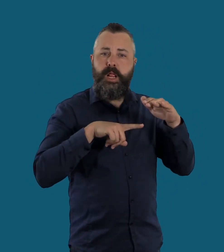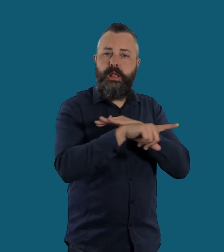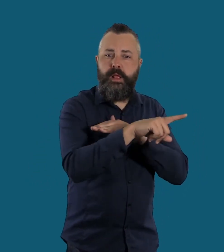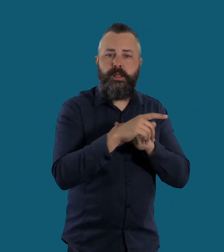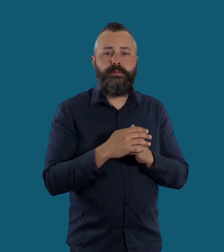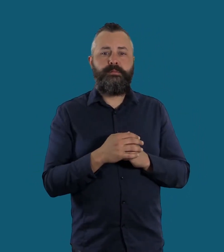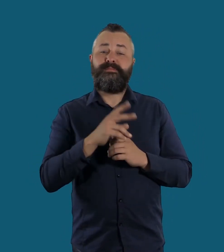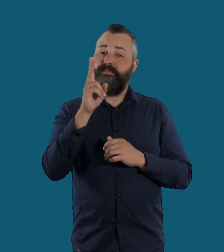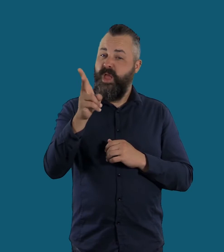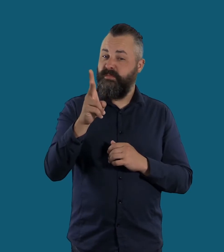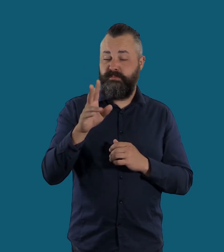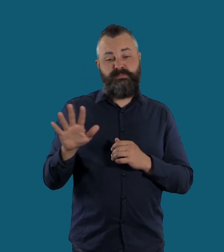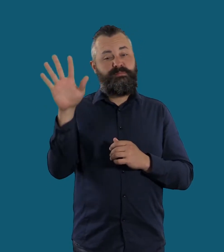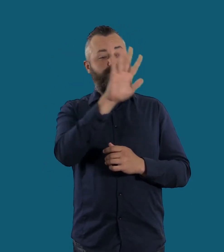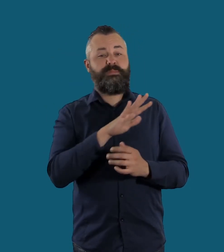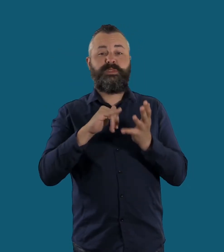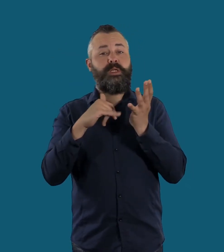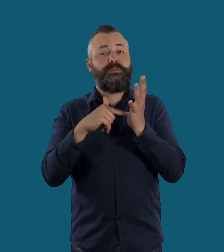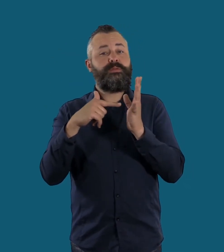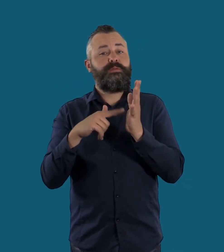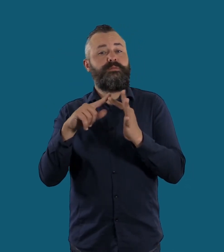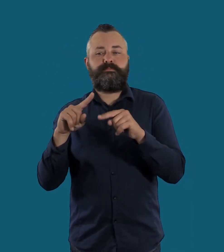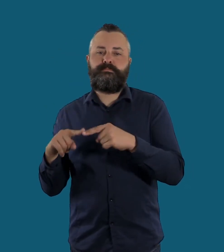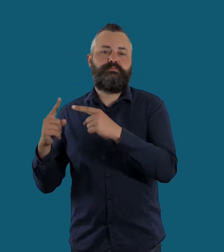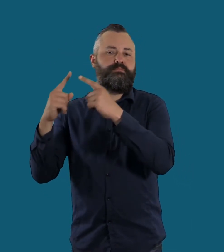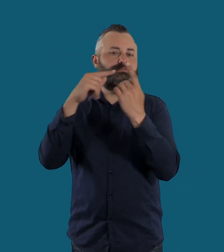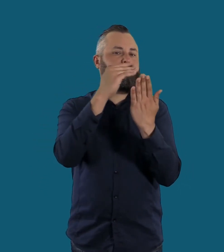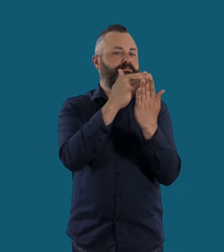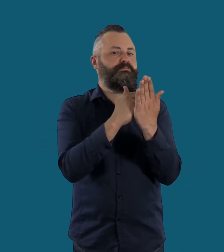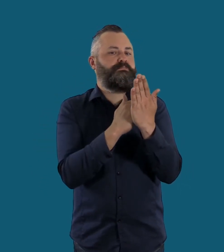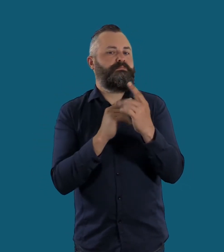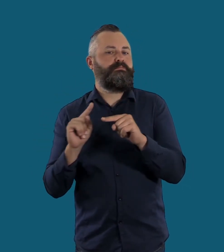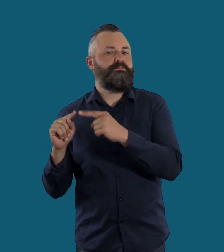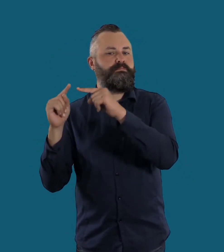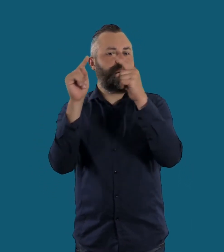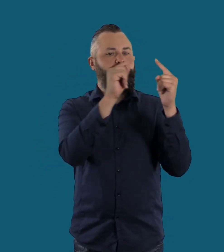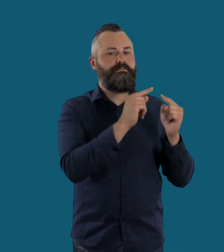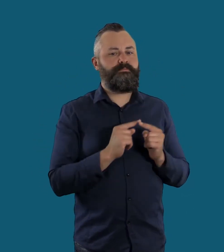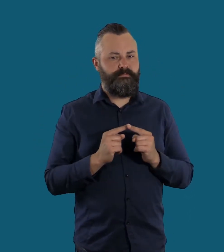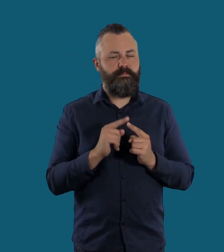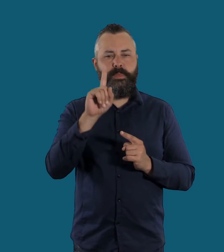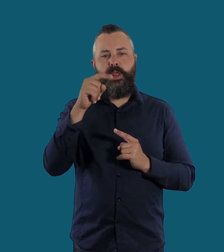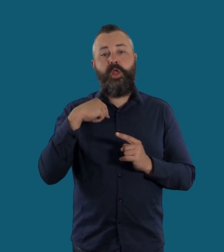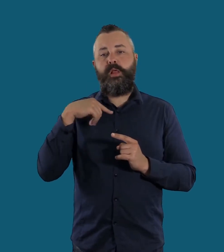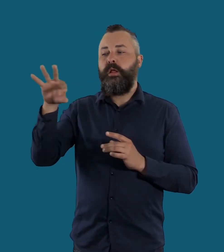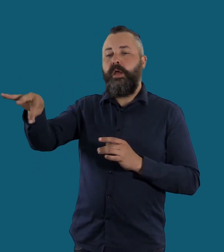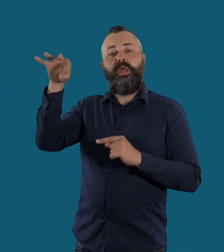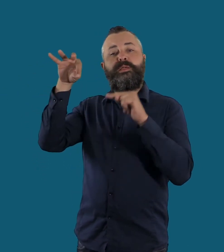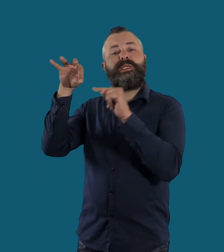Having noted that each state and territory have their own guidelines, it's possible to highlight the points related to getting prepared. I will use the New